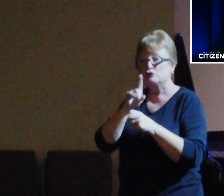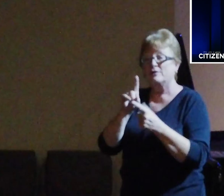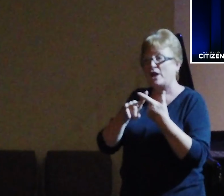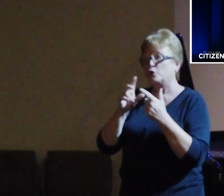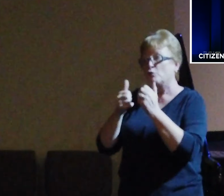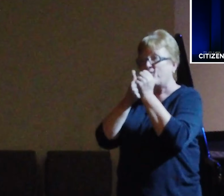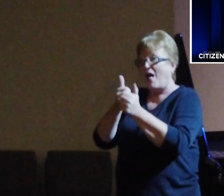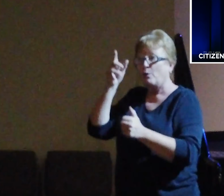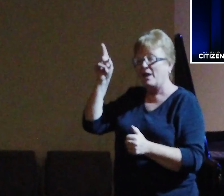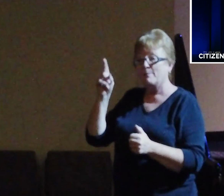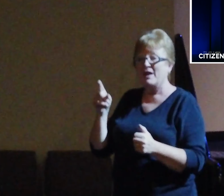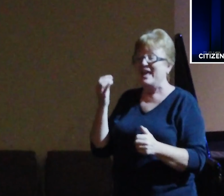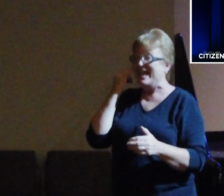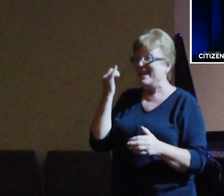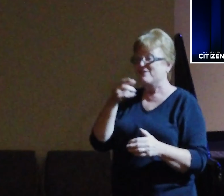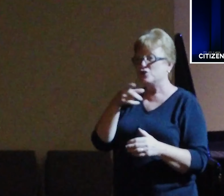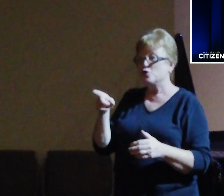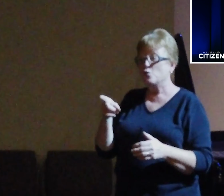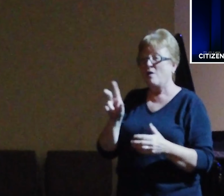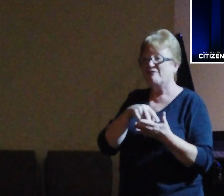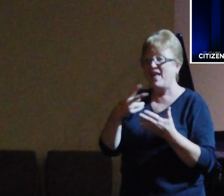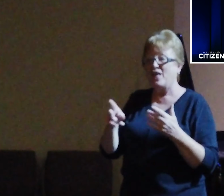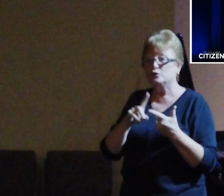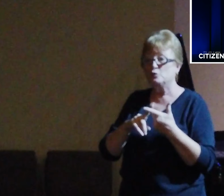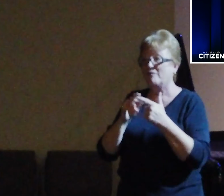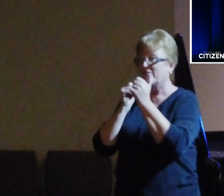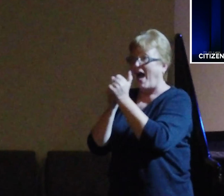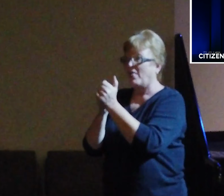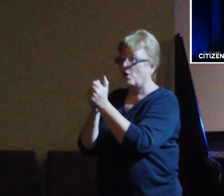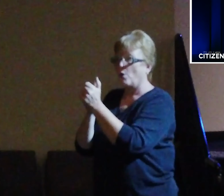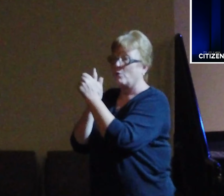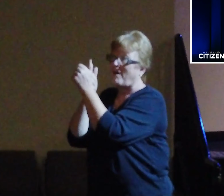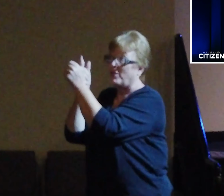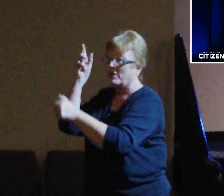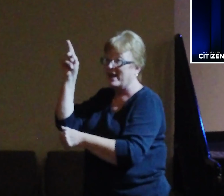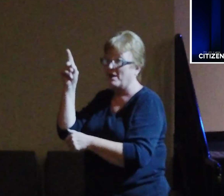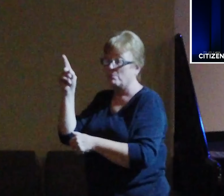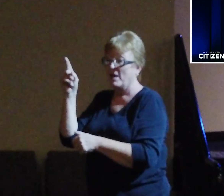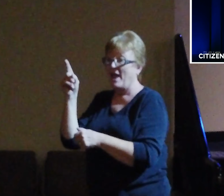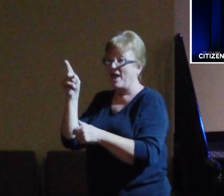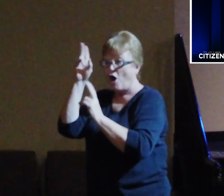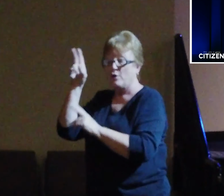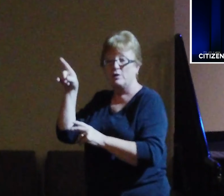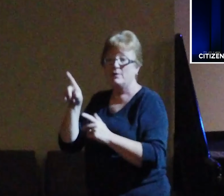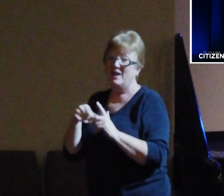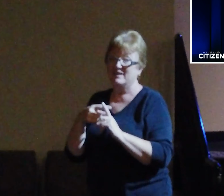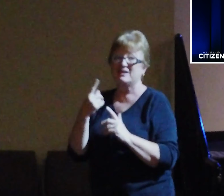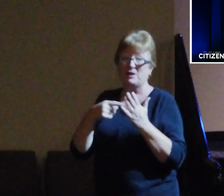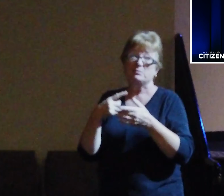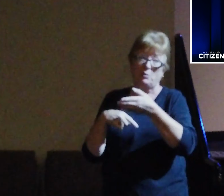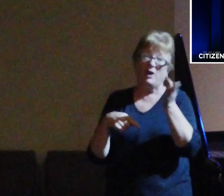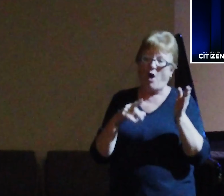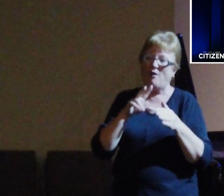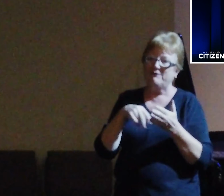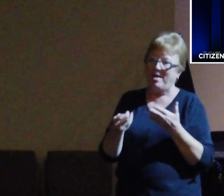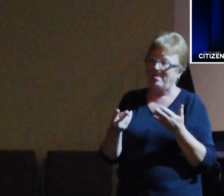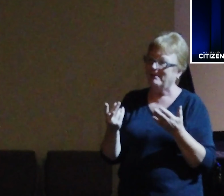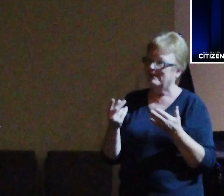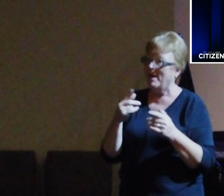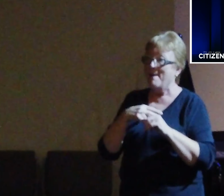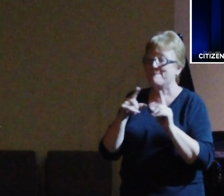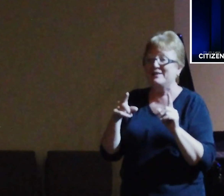citizenship. If you fail to live this way, which we all do, the kindness of God leads